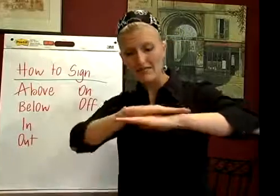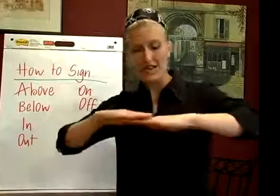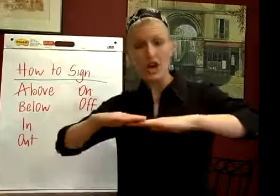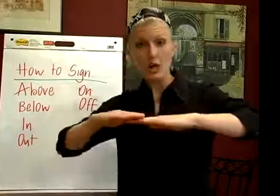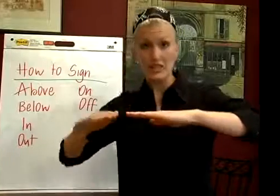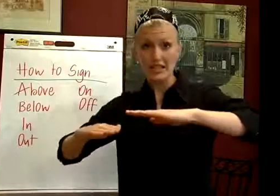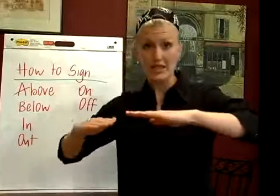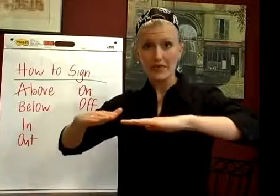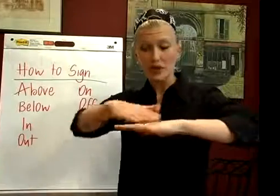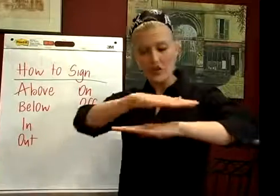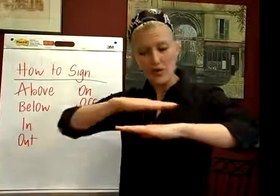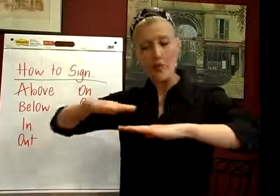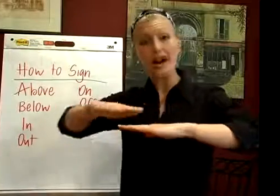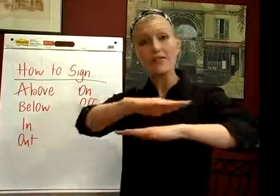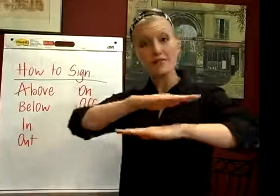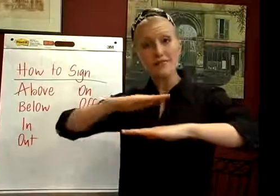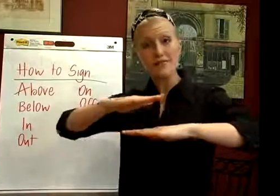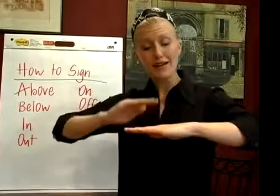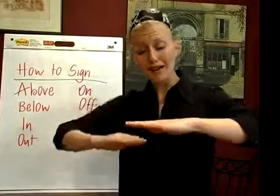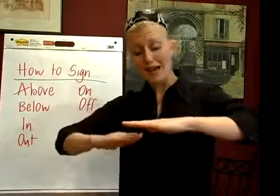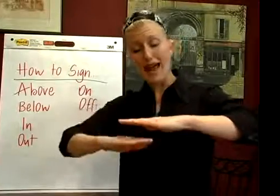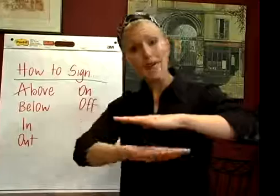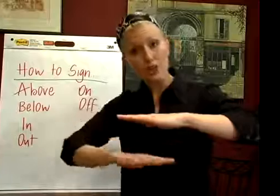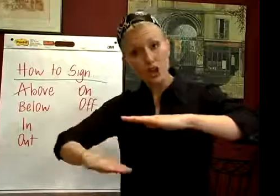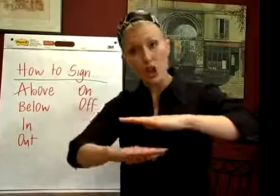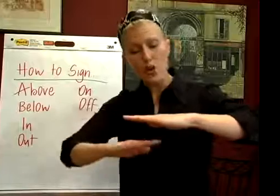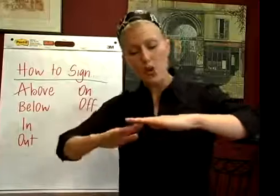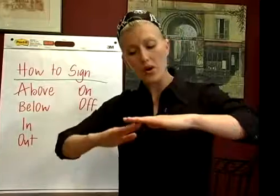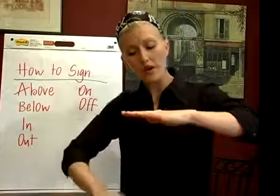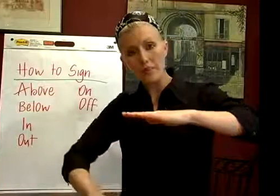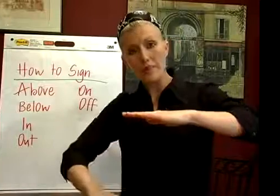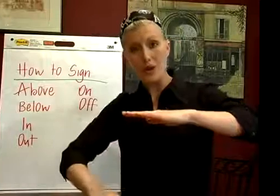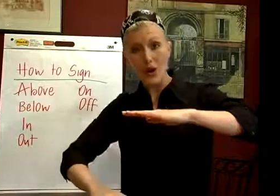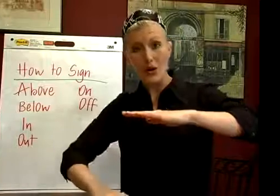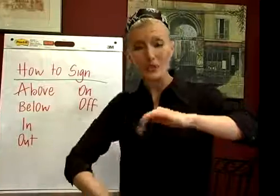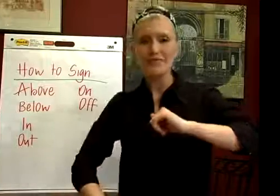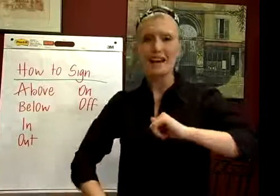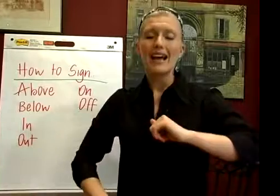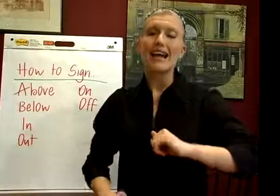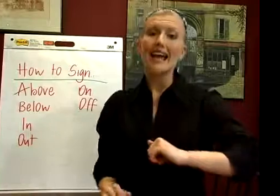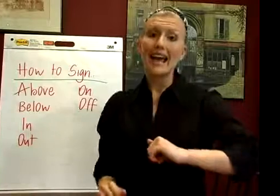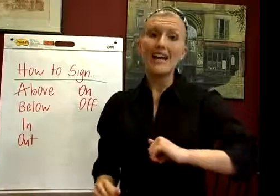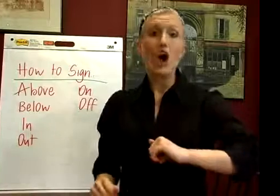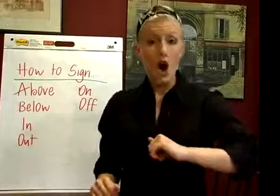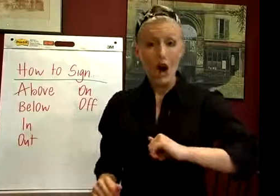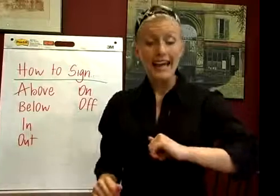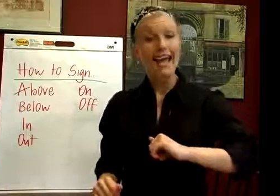an object here. So above and below, or below. Again, on and